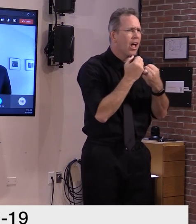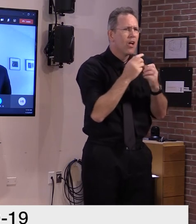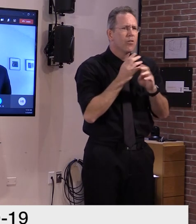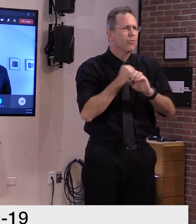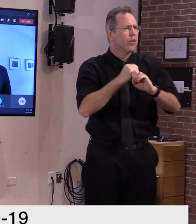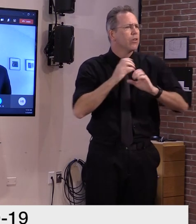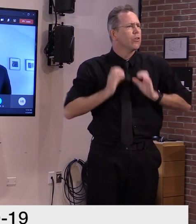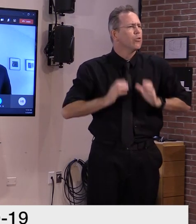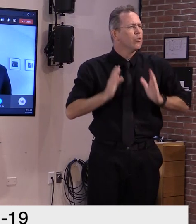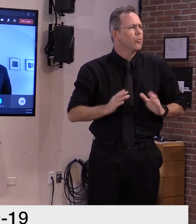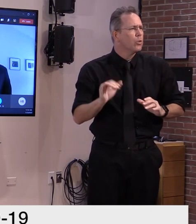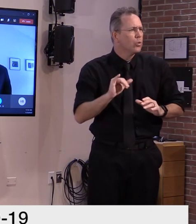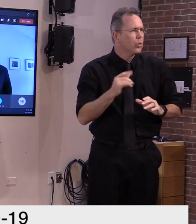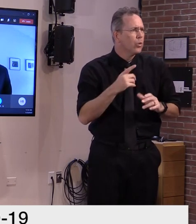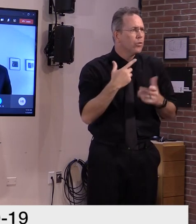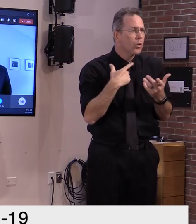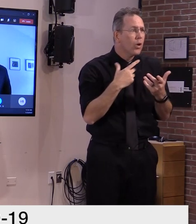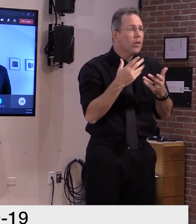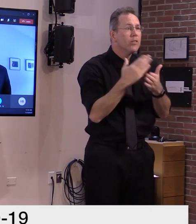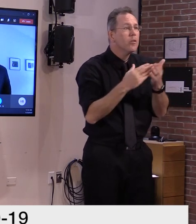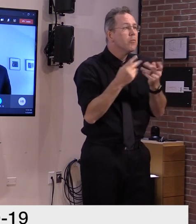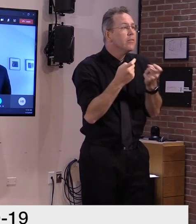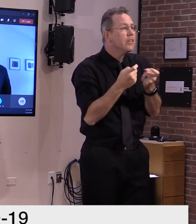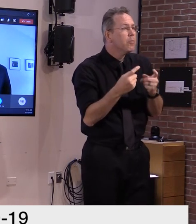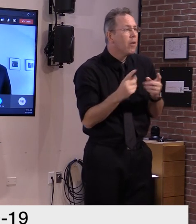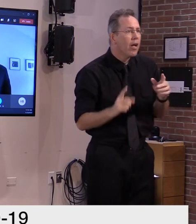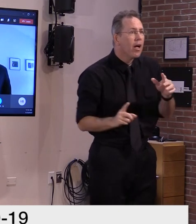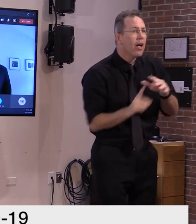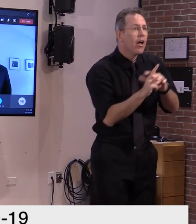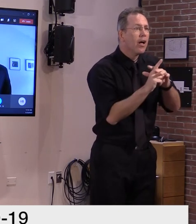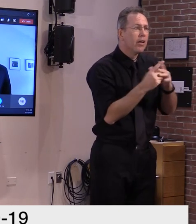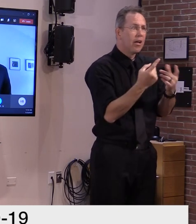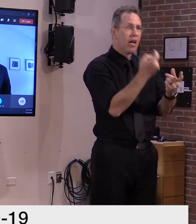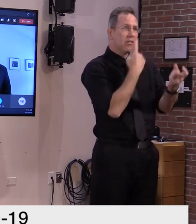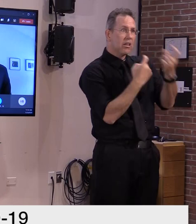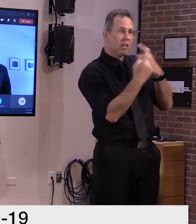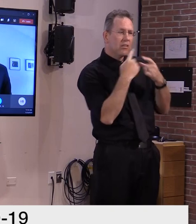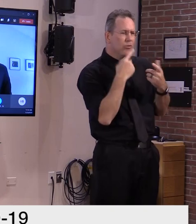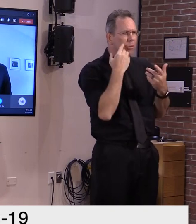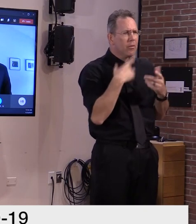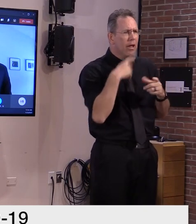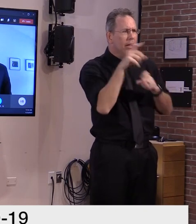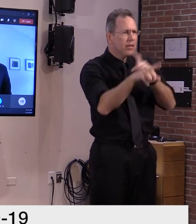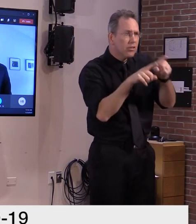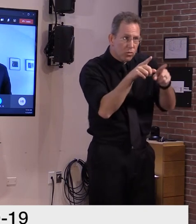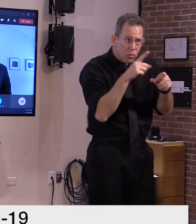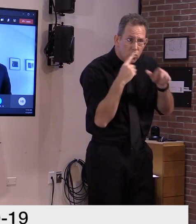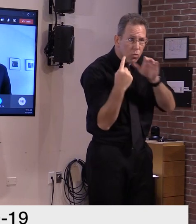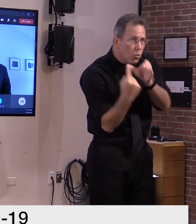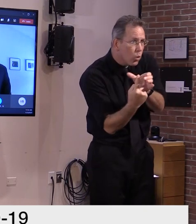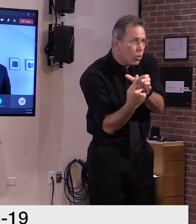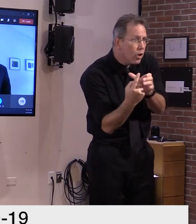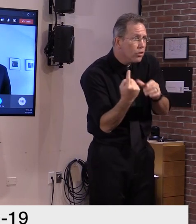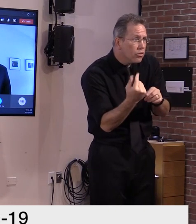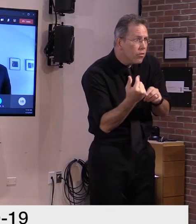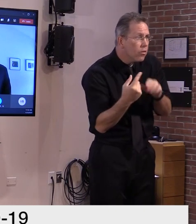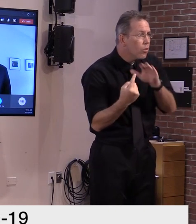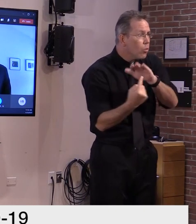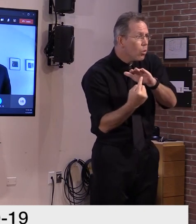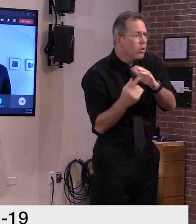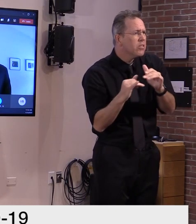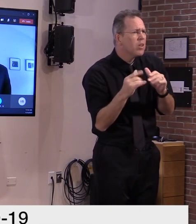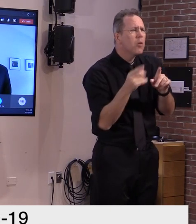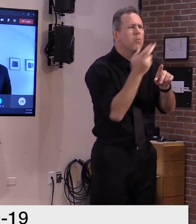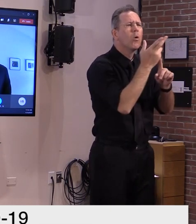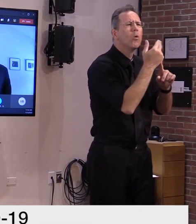show up at a resort. So when you go to a resort this year, much like going to a hotel, currently, you're going to have to attest